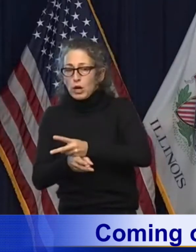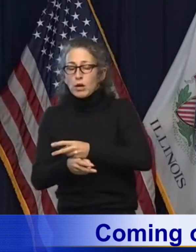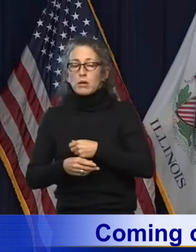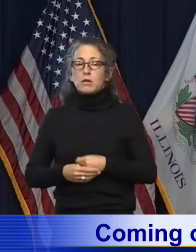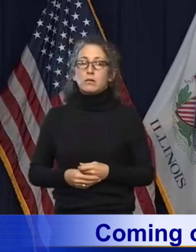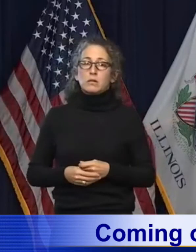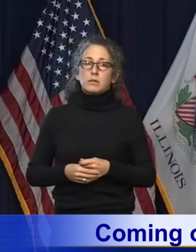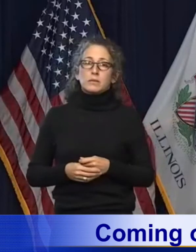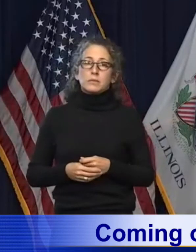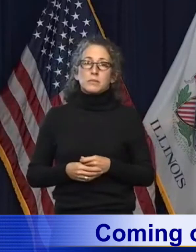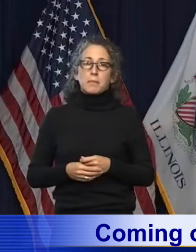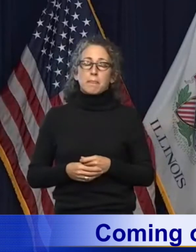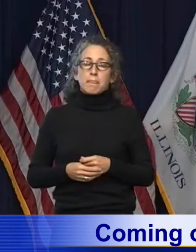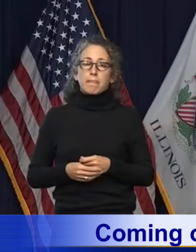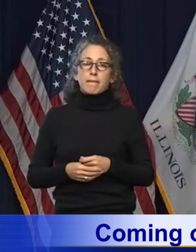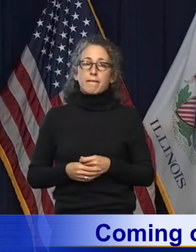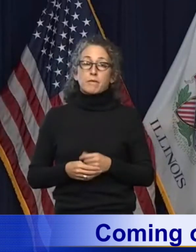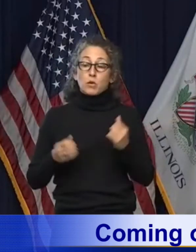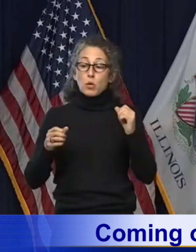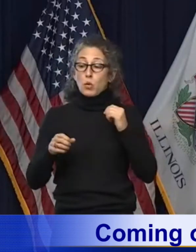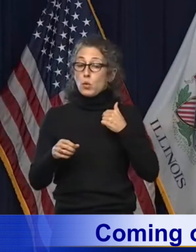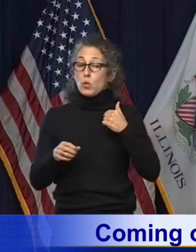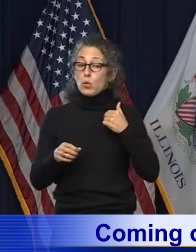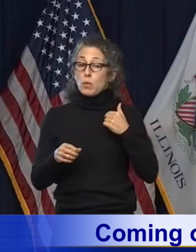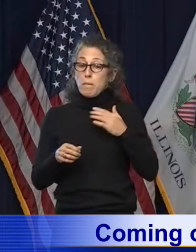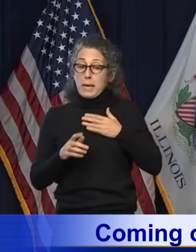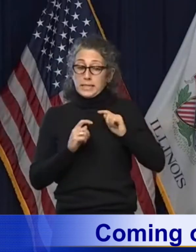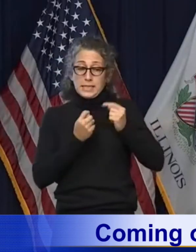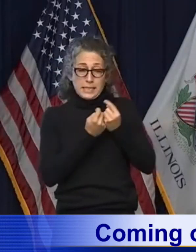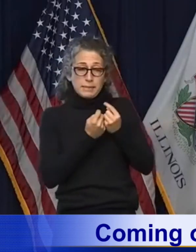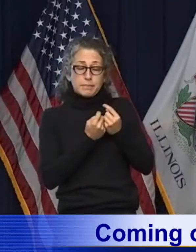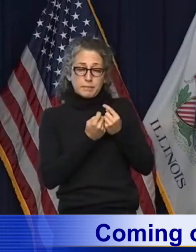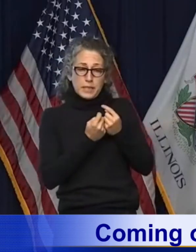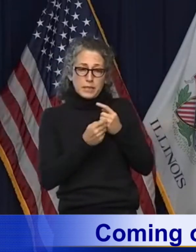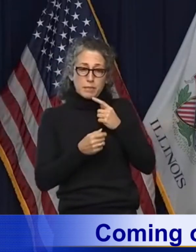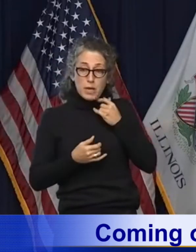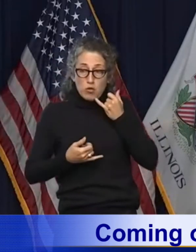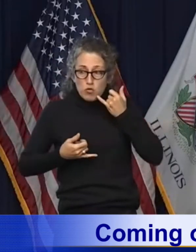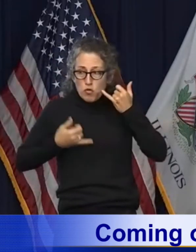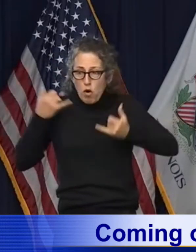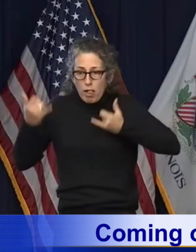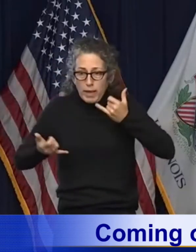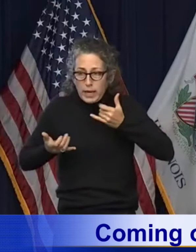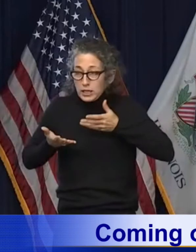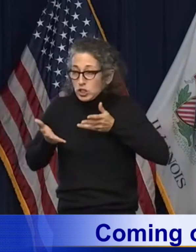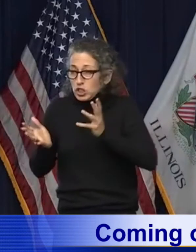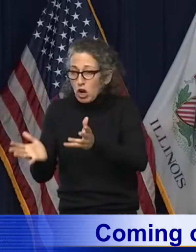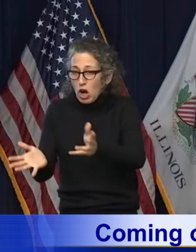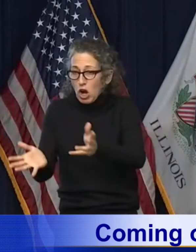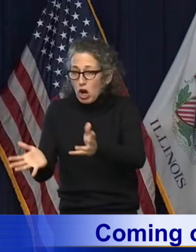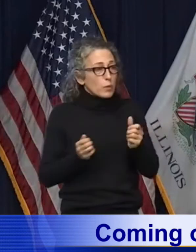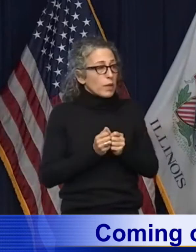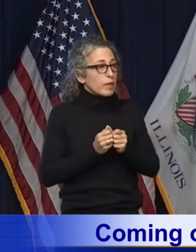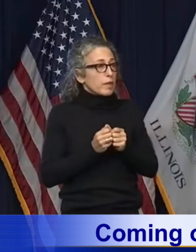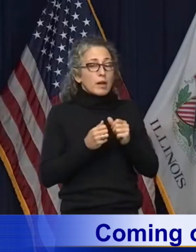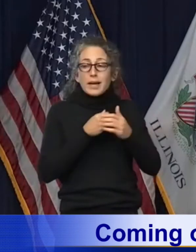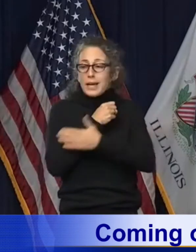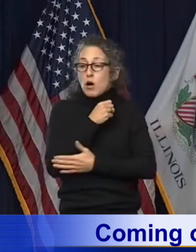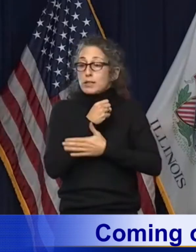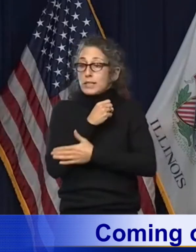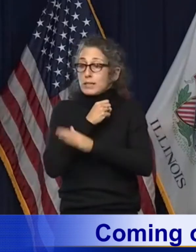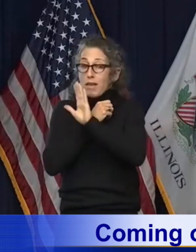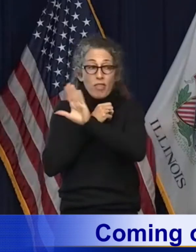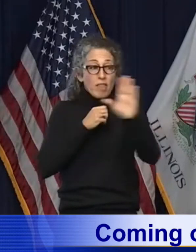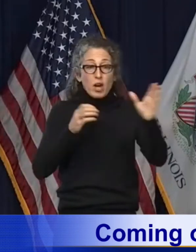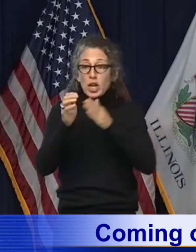framework, we have been working. In fact, my team has been on the phone with the leaders in those counties to talk